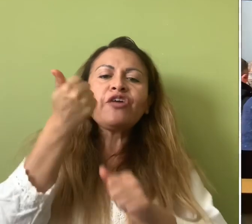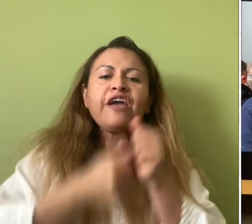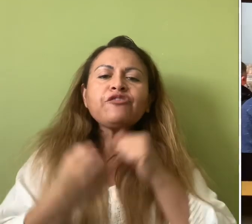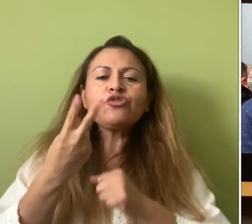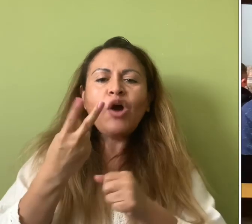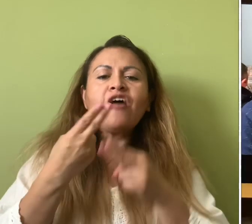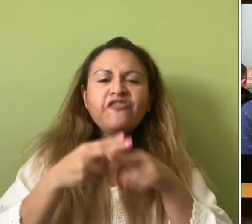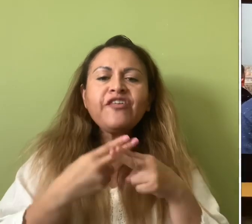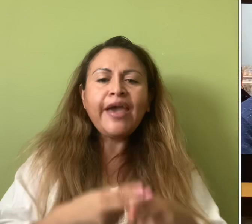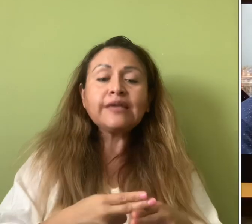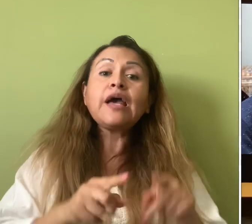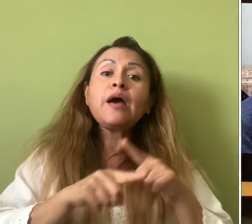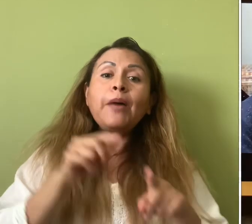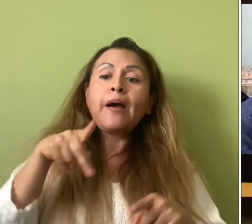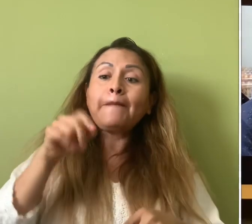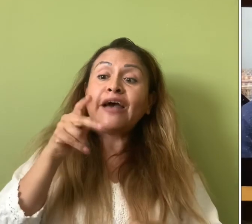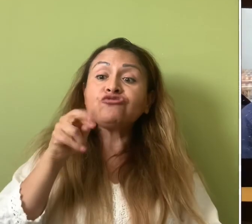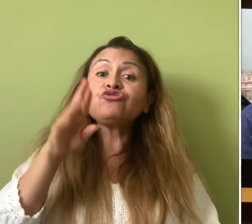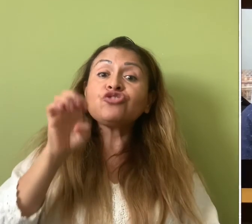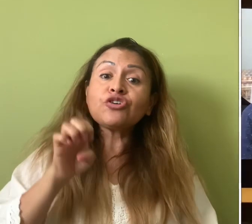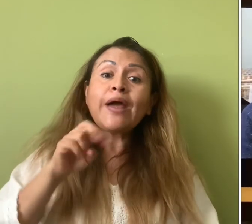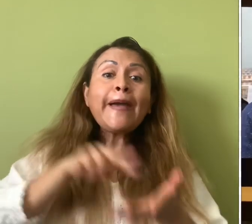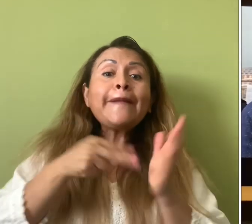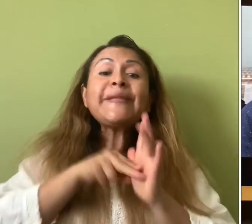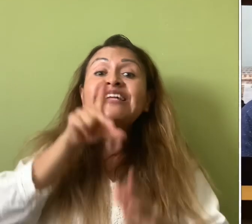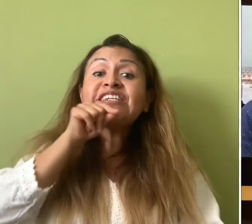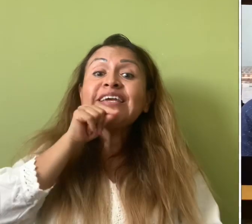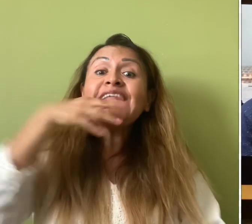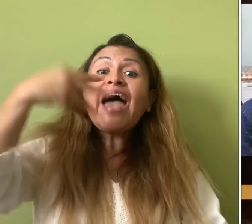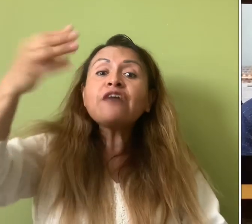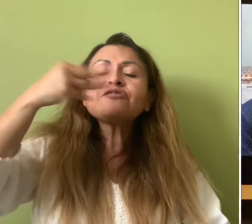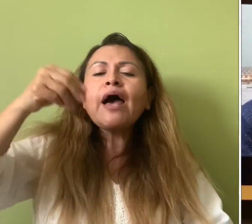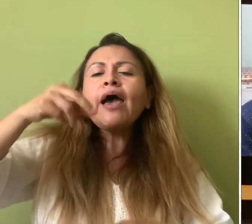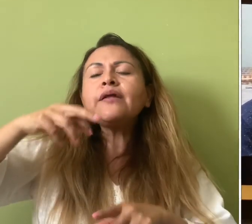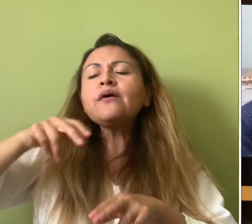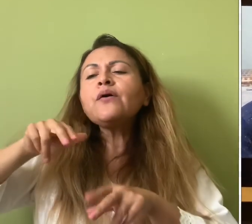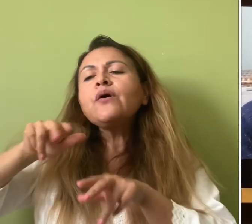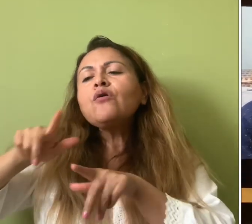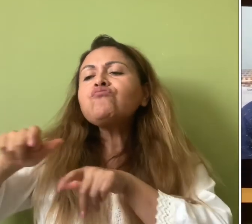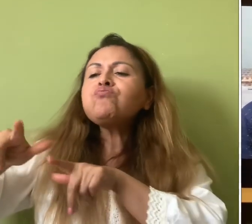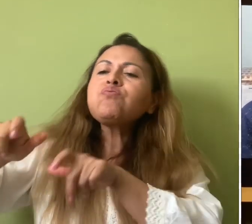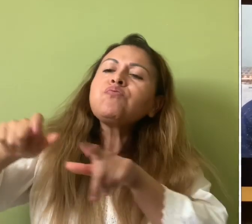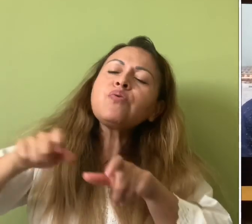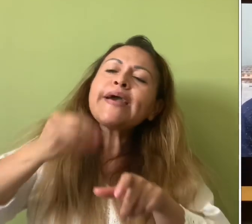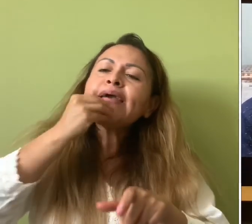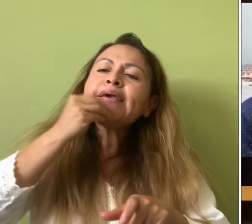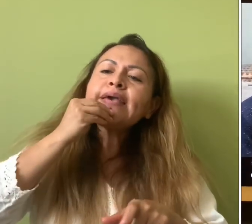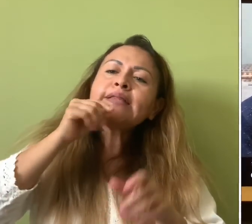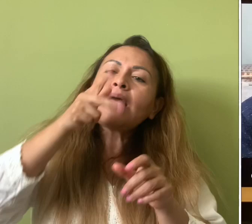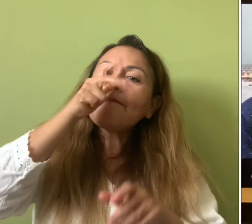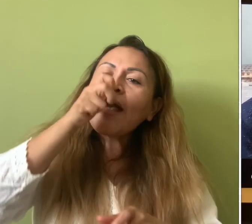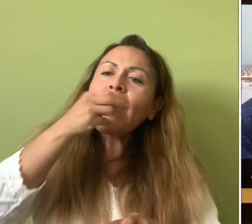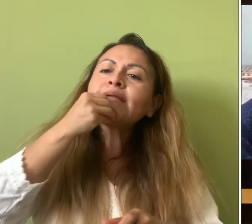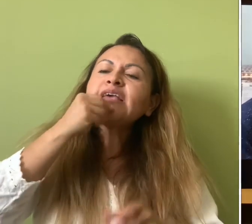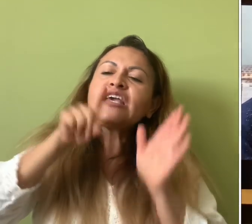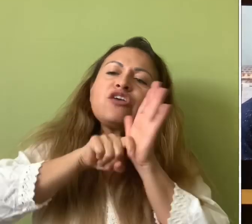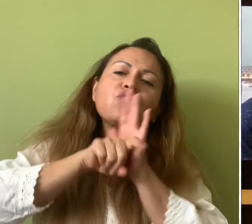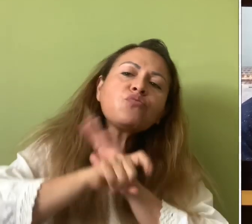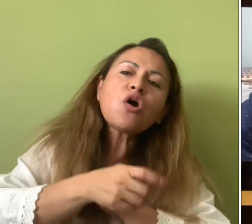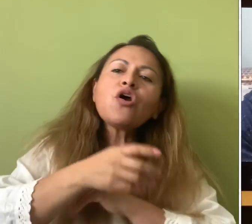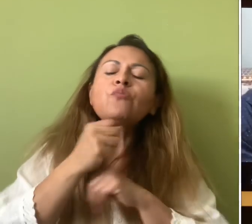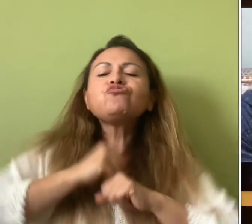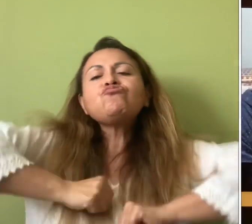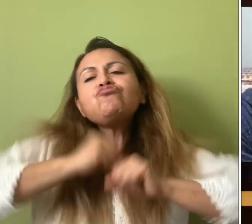are amazing because pasture-raised eggs are chickens that go outside, free to forage on bugs, worms, and grass, and only get a supplemental feed